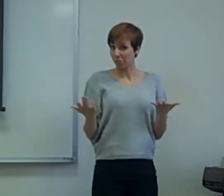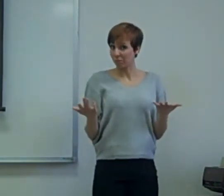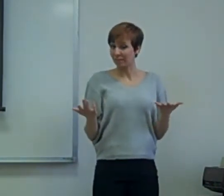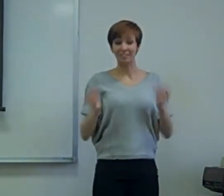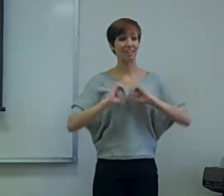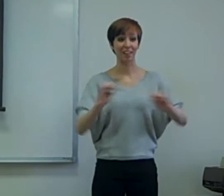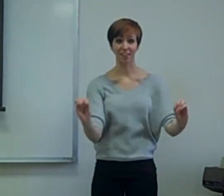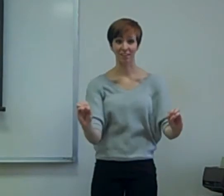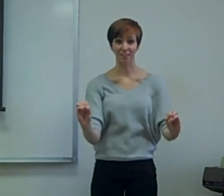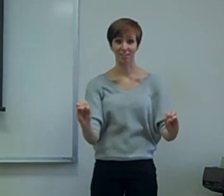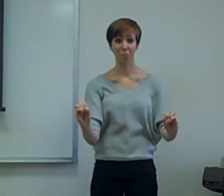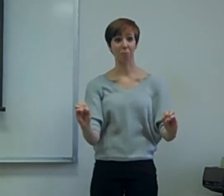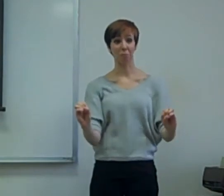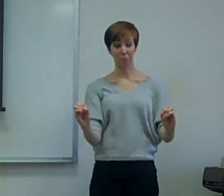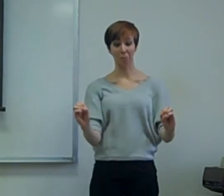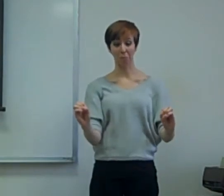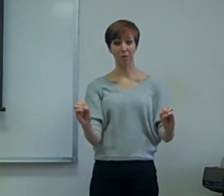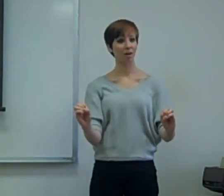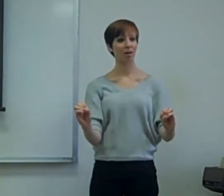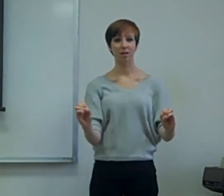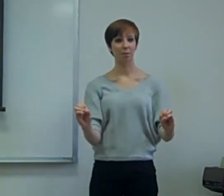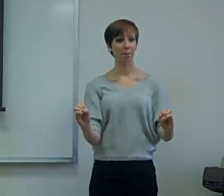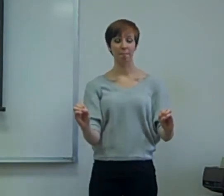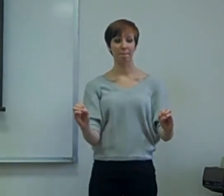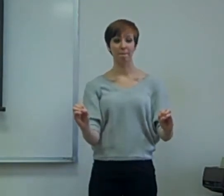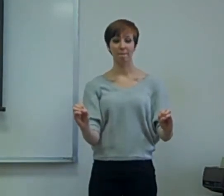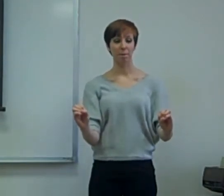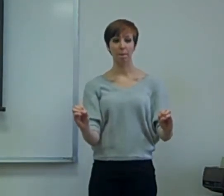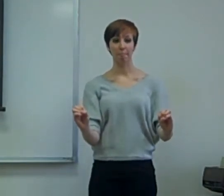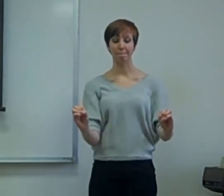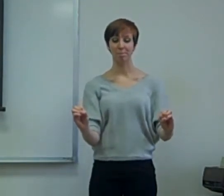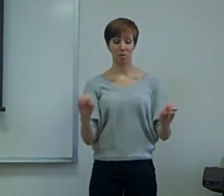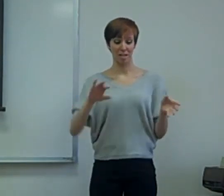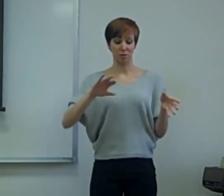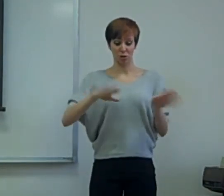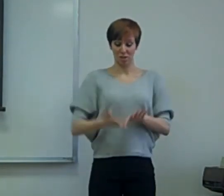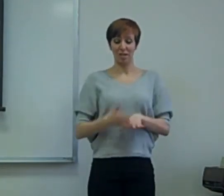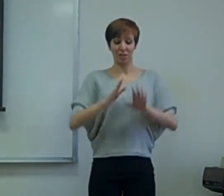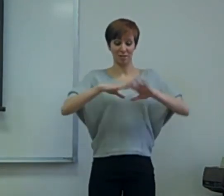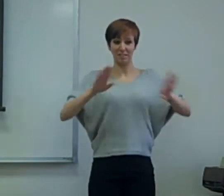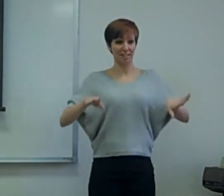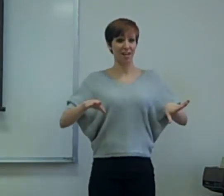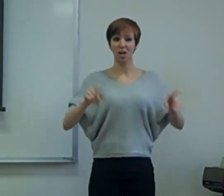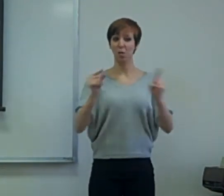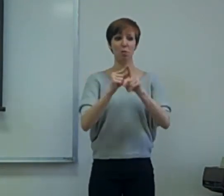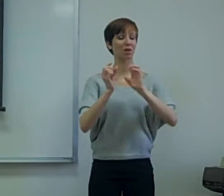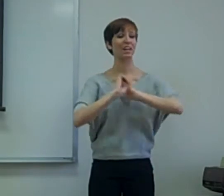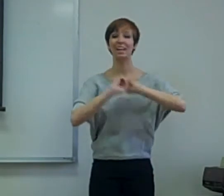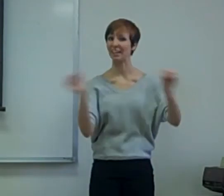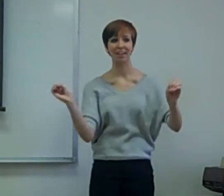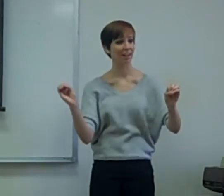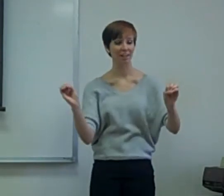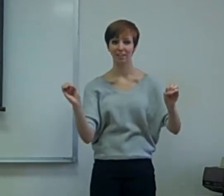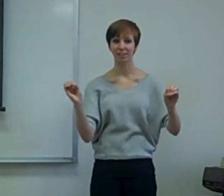nothing. We do not even have a word for it in our culture. Do other cultures? Some cultures